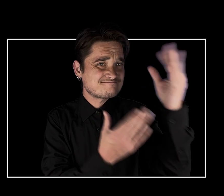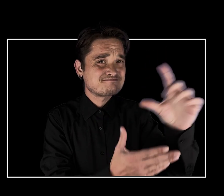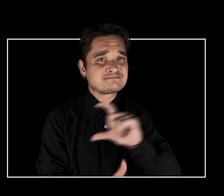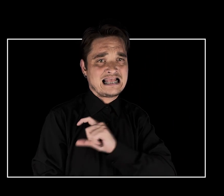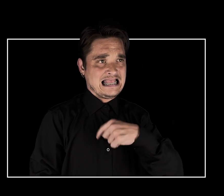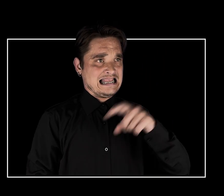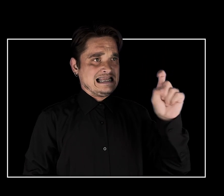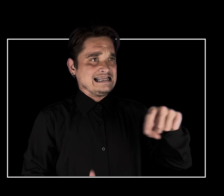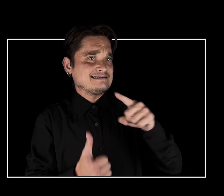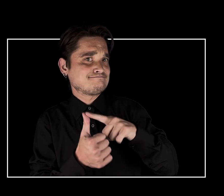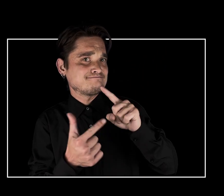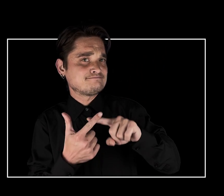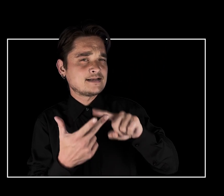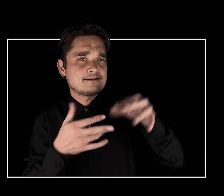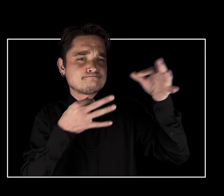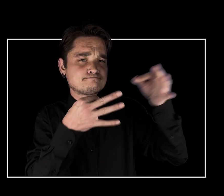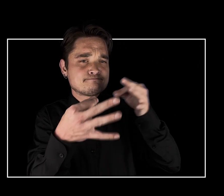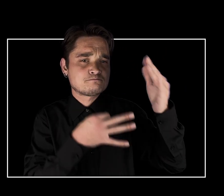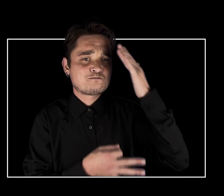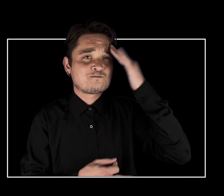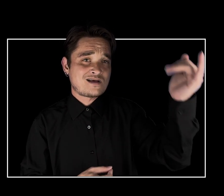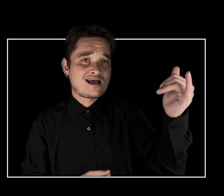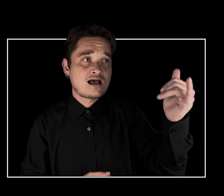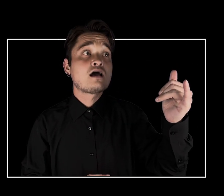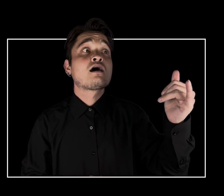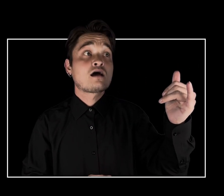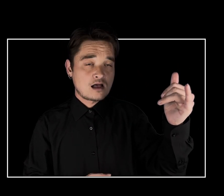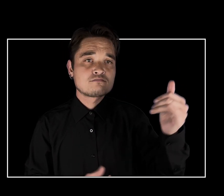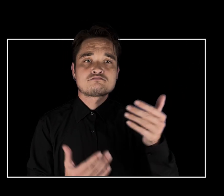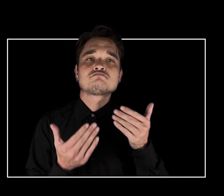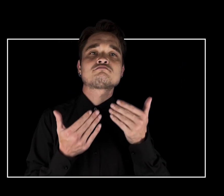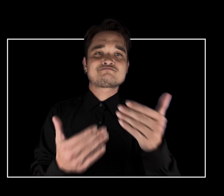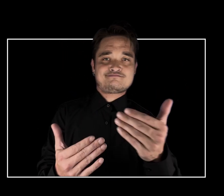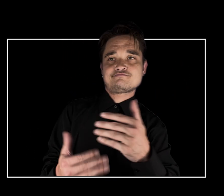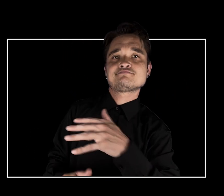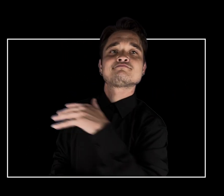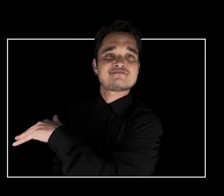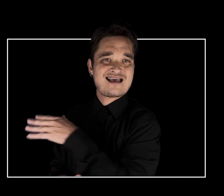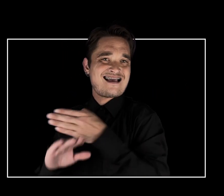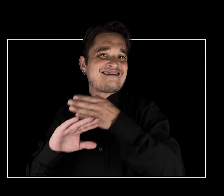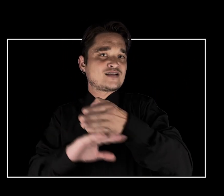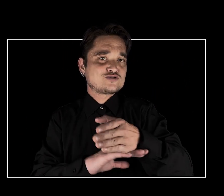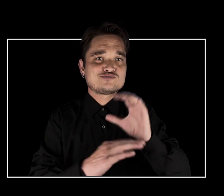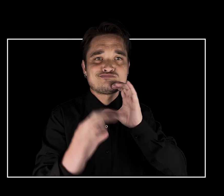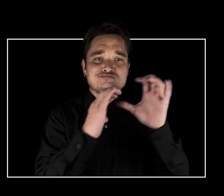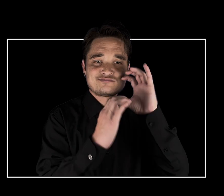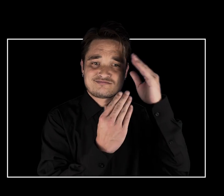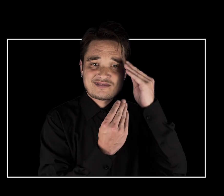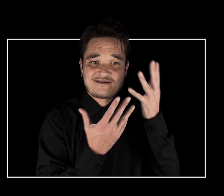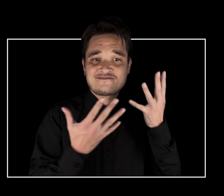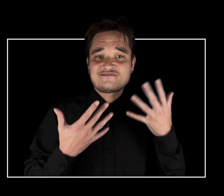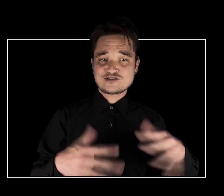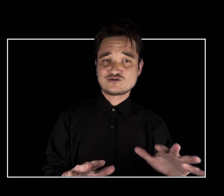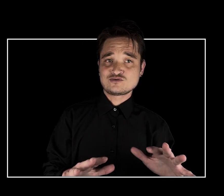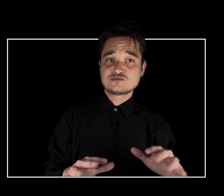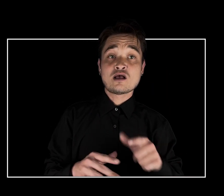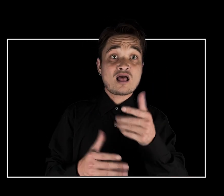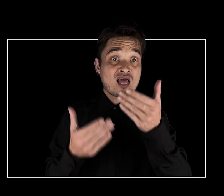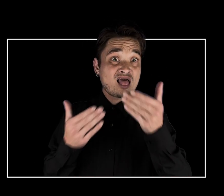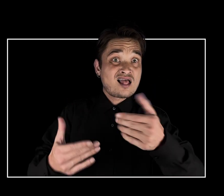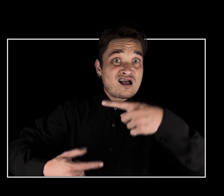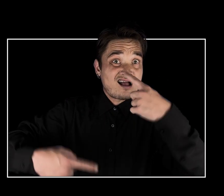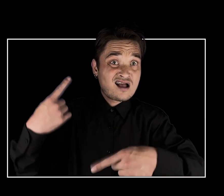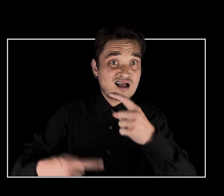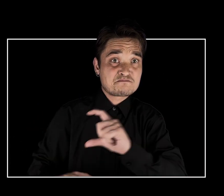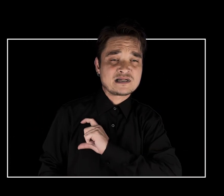you need to get from the area before reaching for it. Do not get into an argument with the police